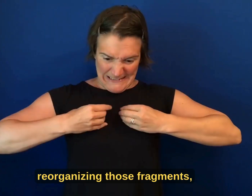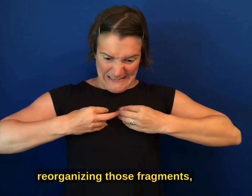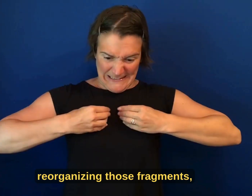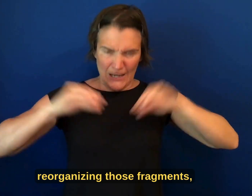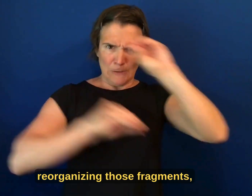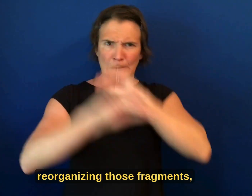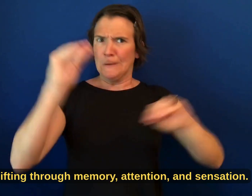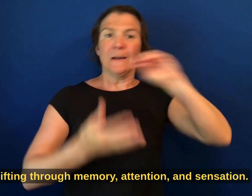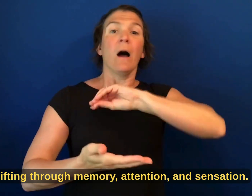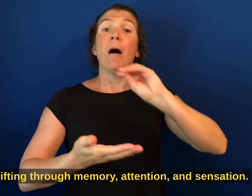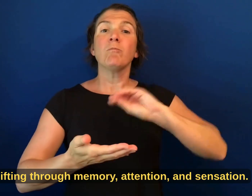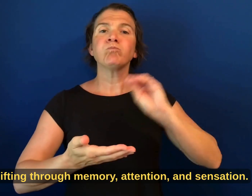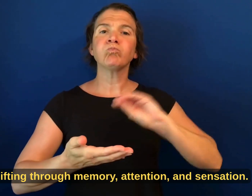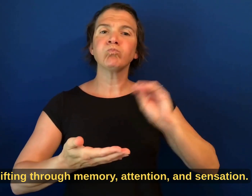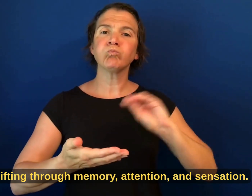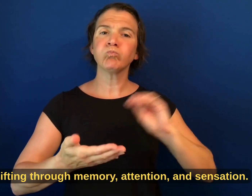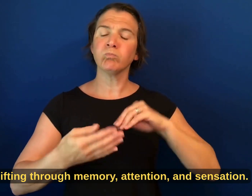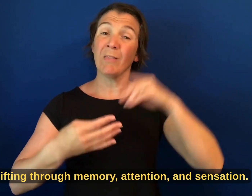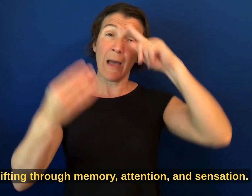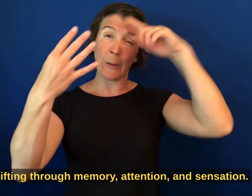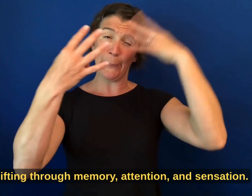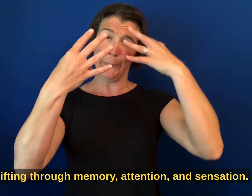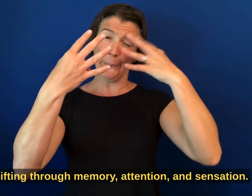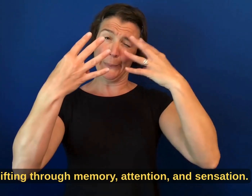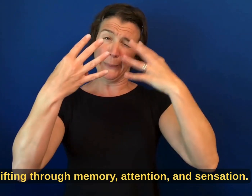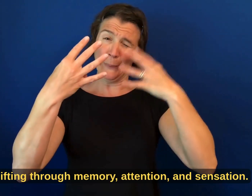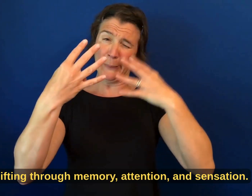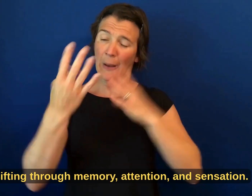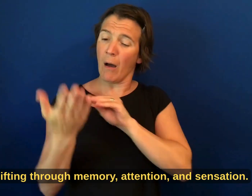reorganizing those fragments, of sifting through memory,